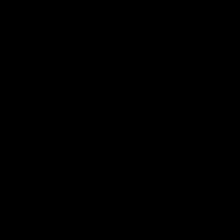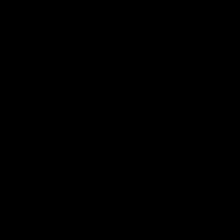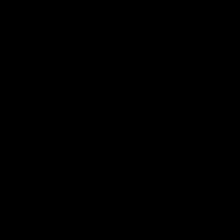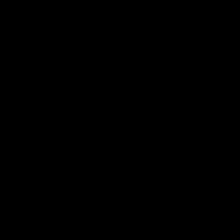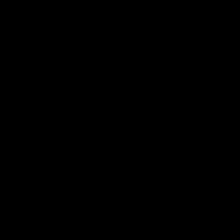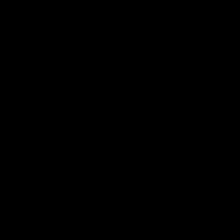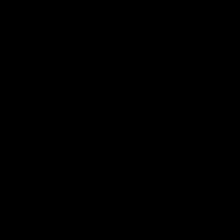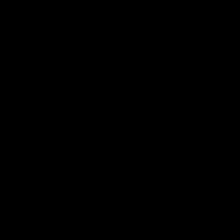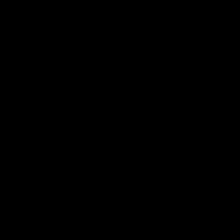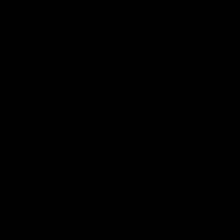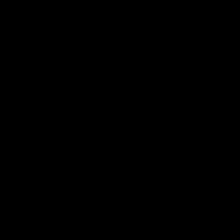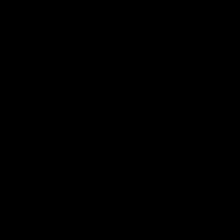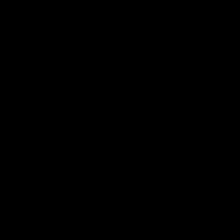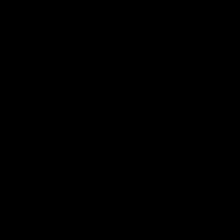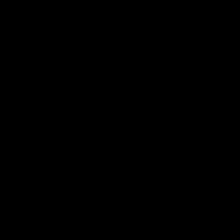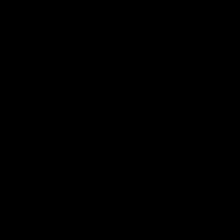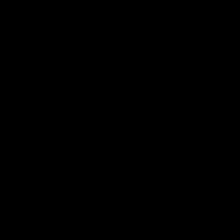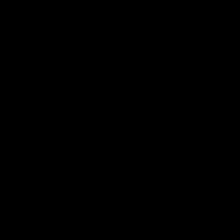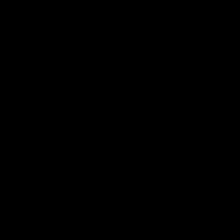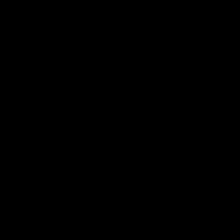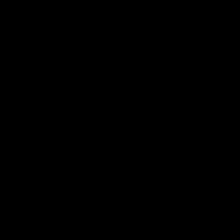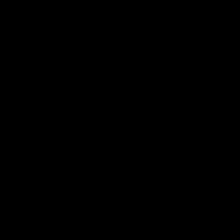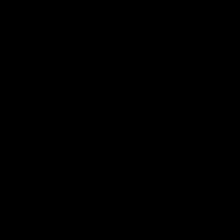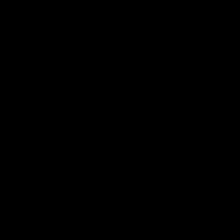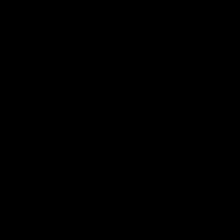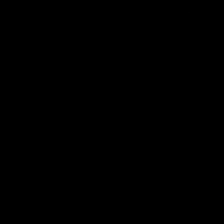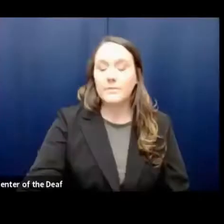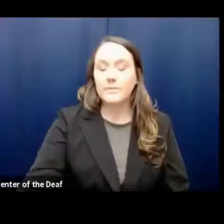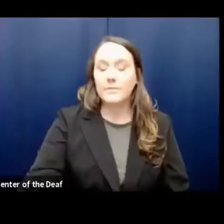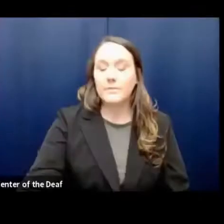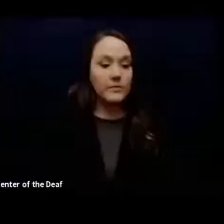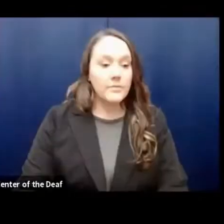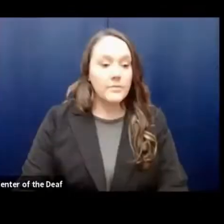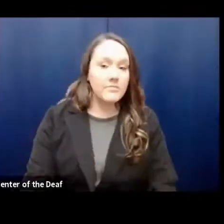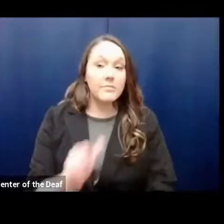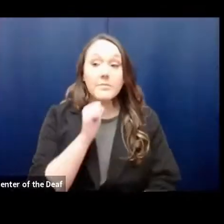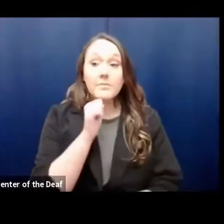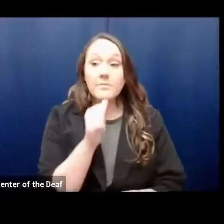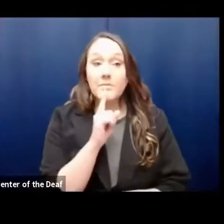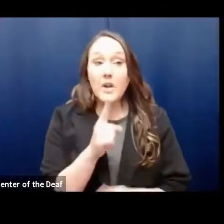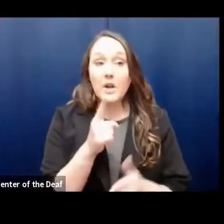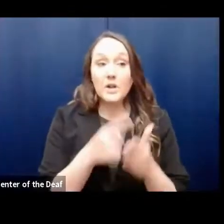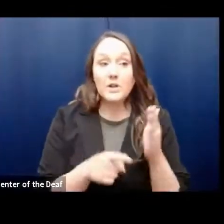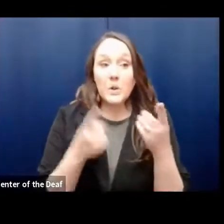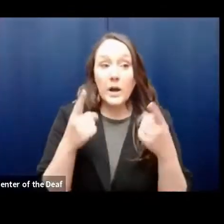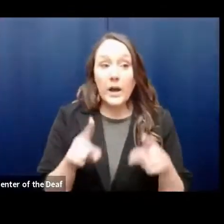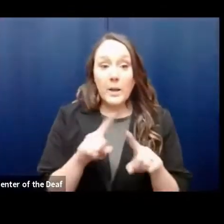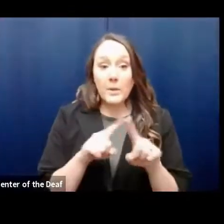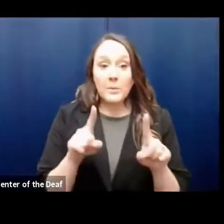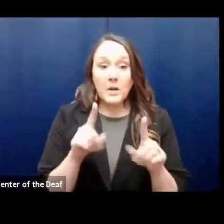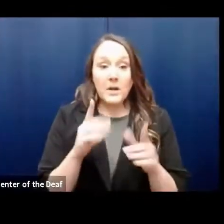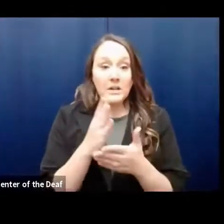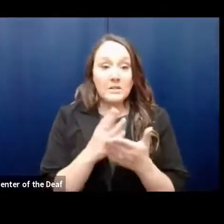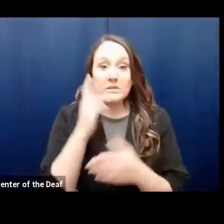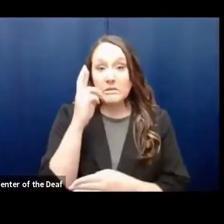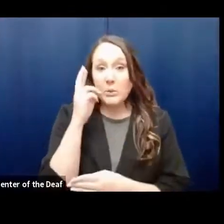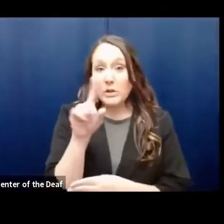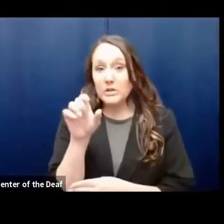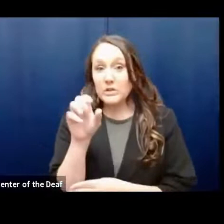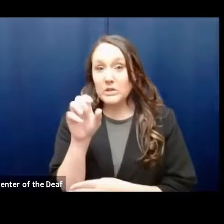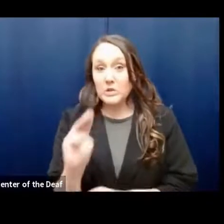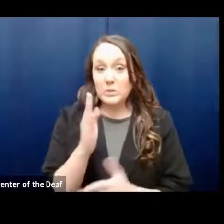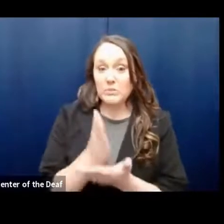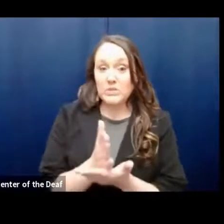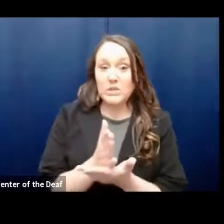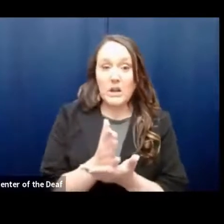I'm not sure what happened, if anything happened on your all's end, but somehow our Zoom just cut out unexpectedly. So